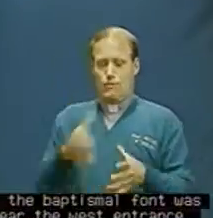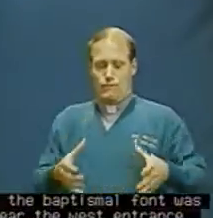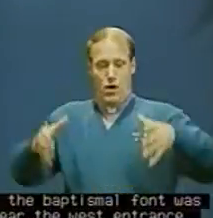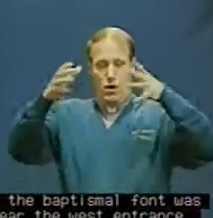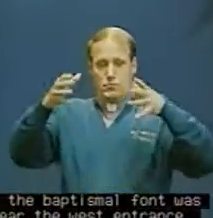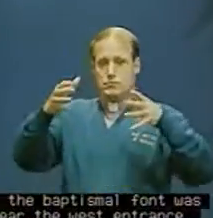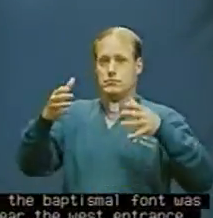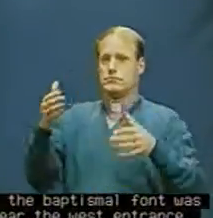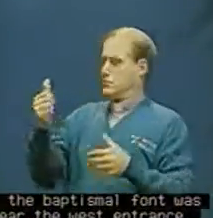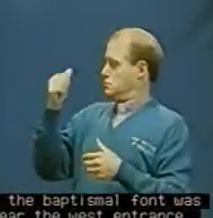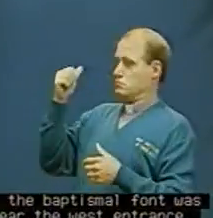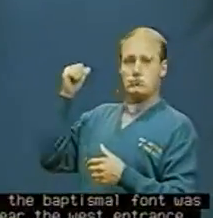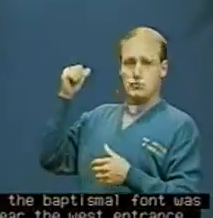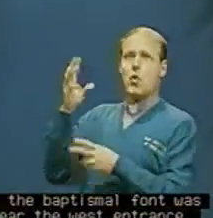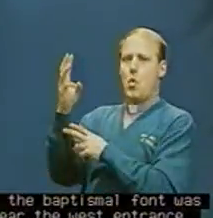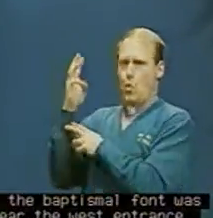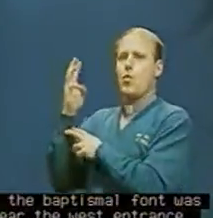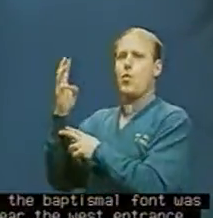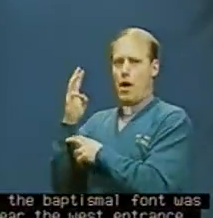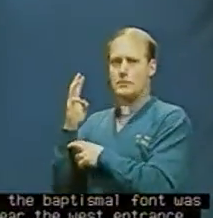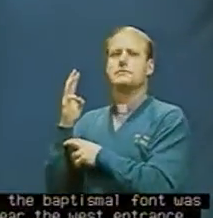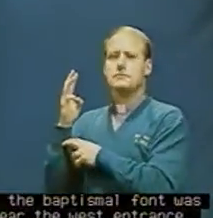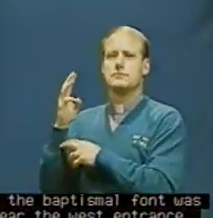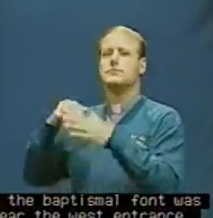The baptismal font was near the west entrance.